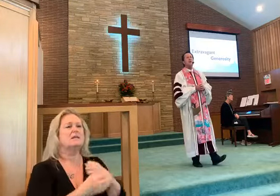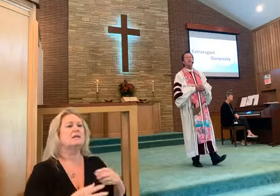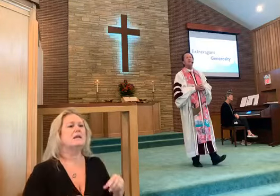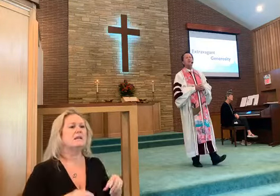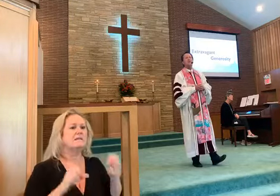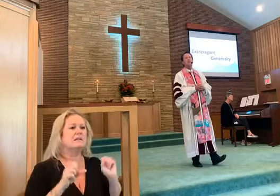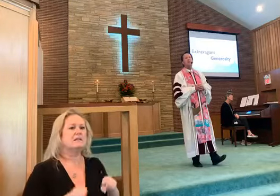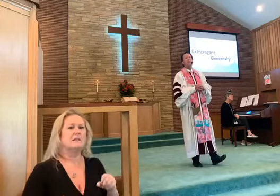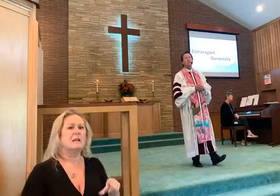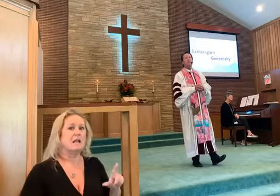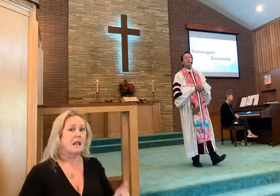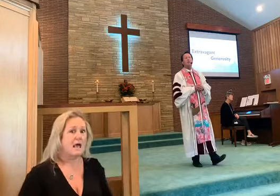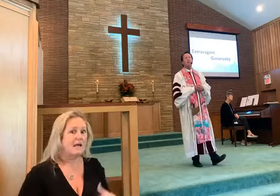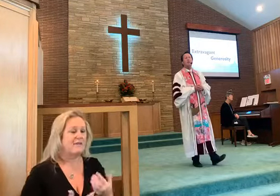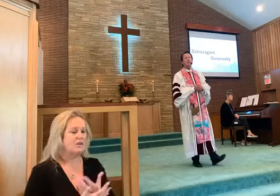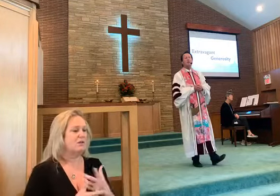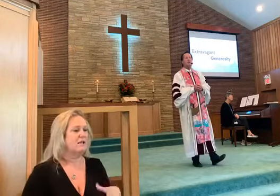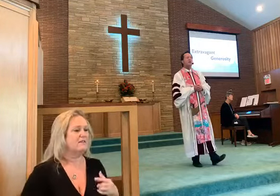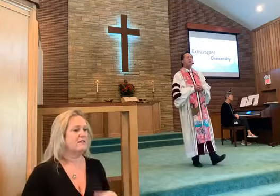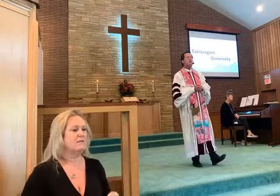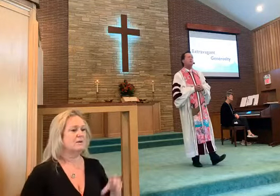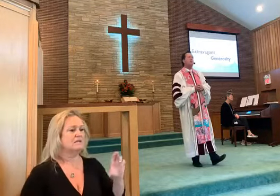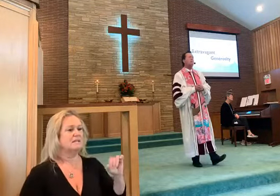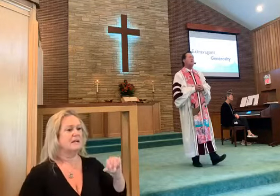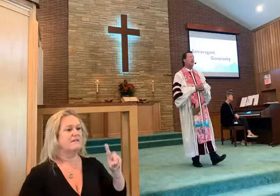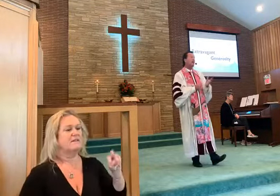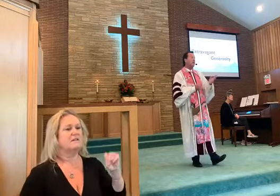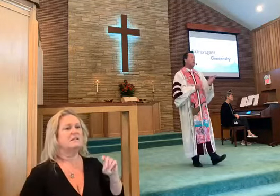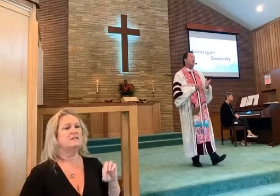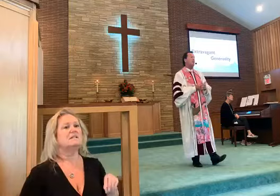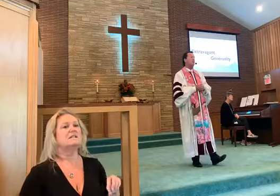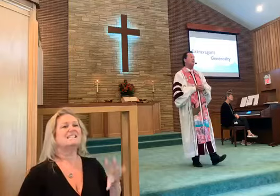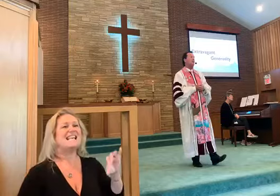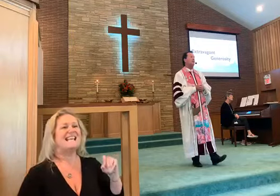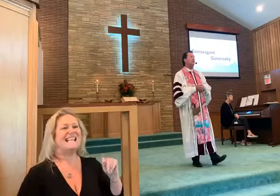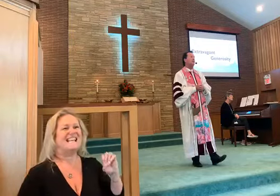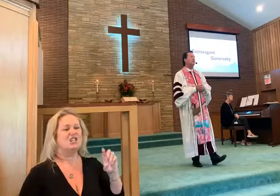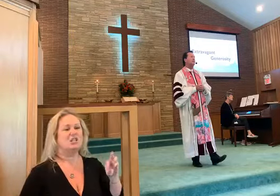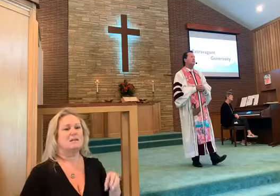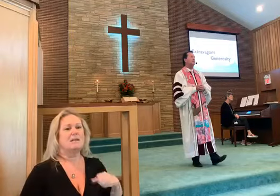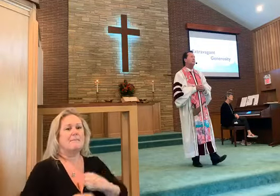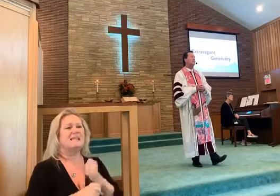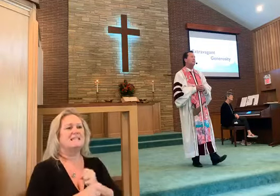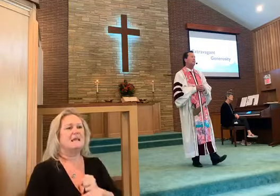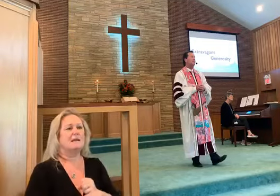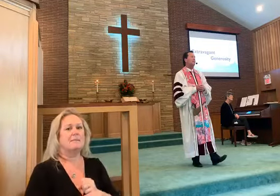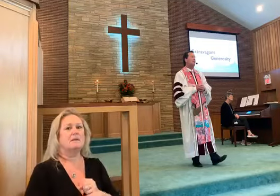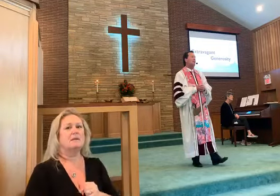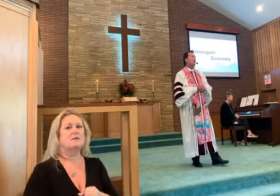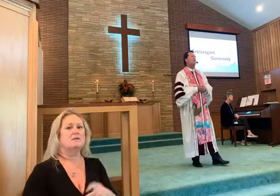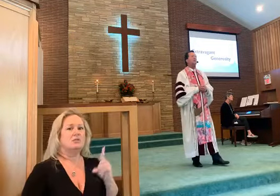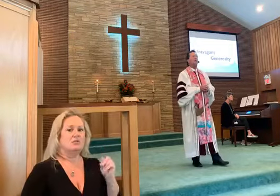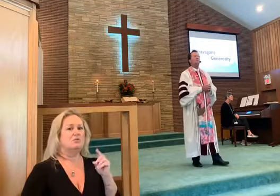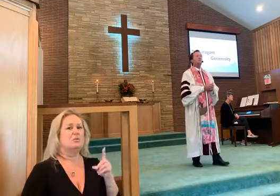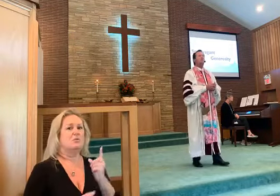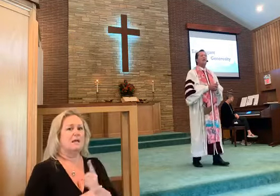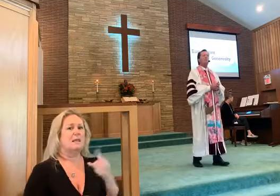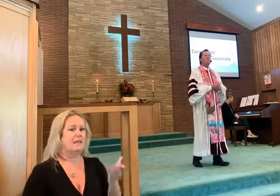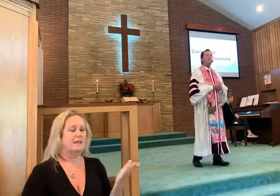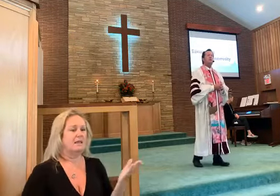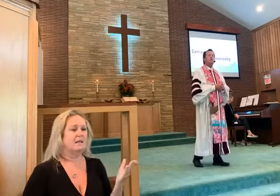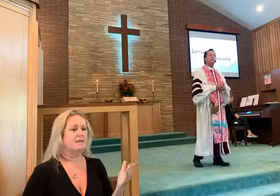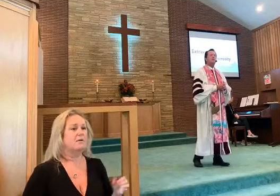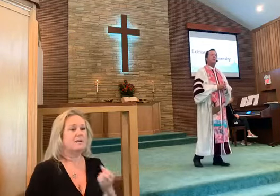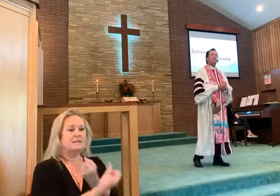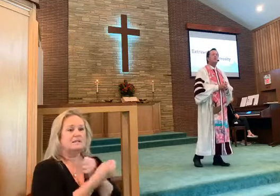chance at life through a civil citation that makes them be accountable for what they do. We say the lives of